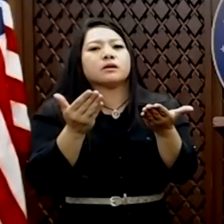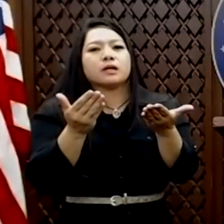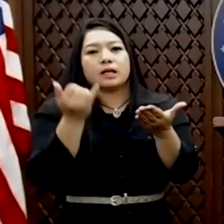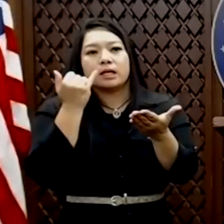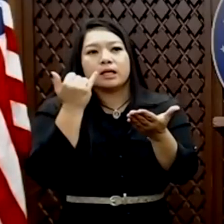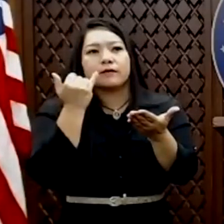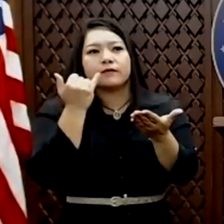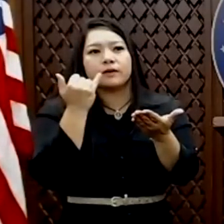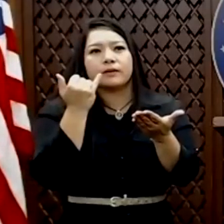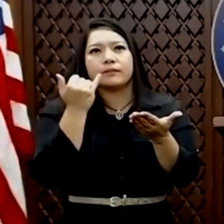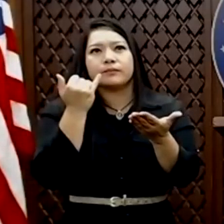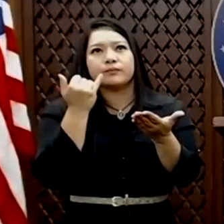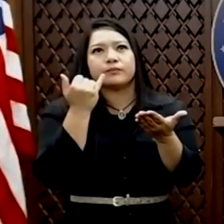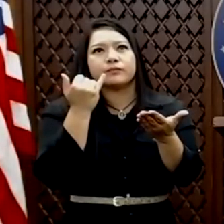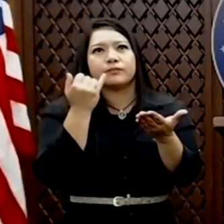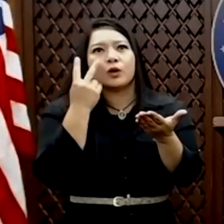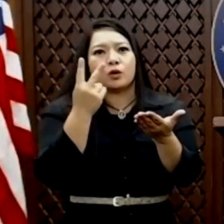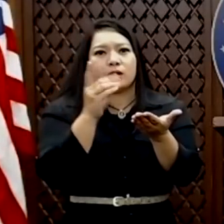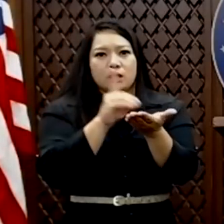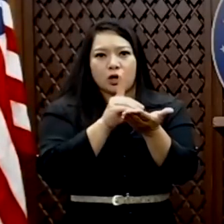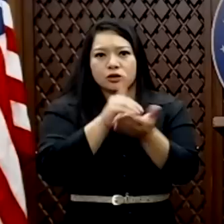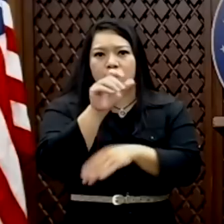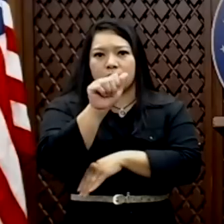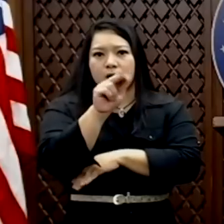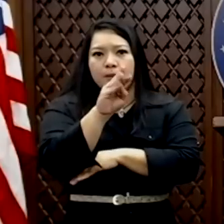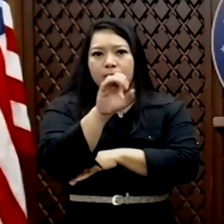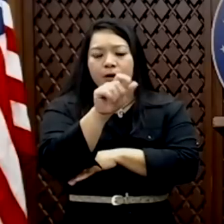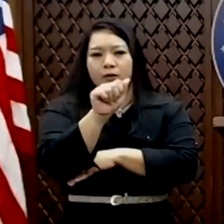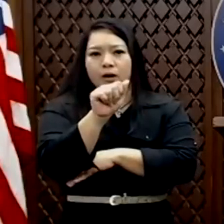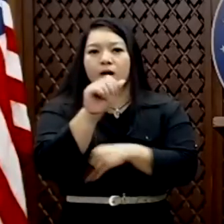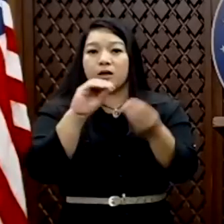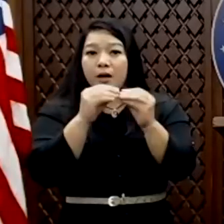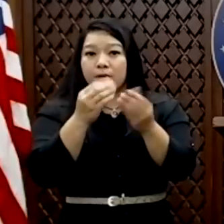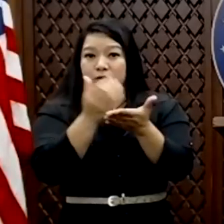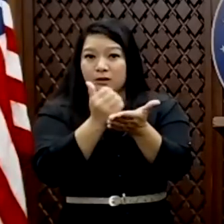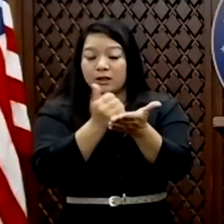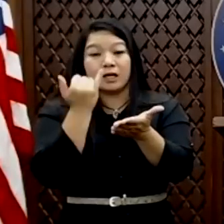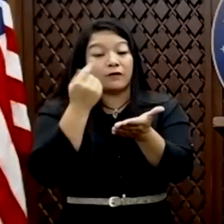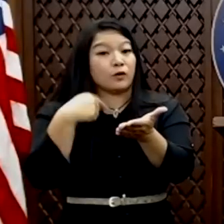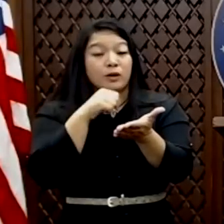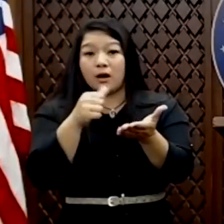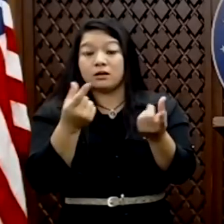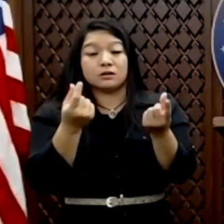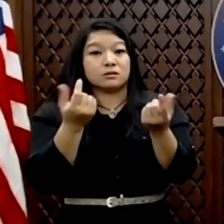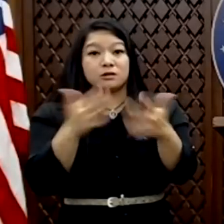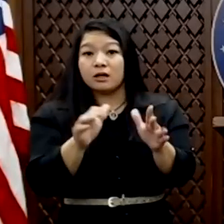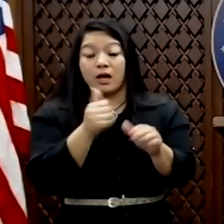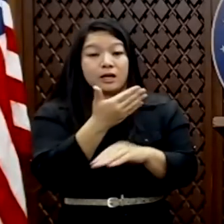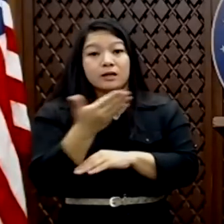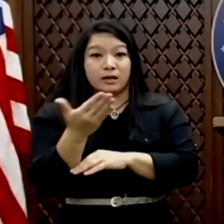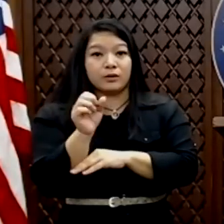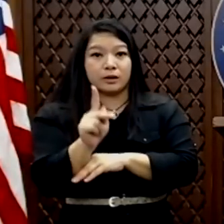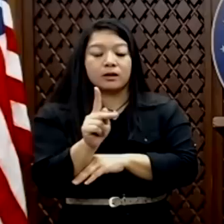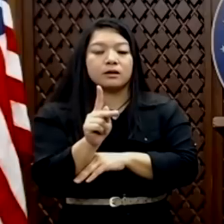look at Dr. Cabrera's numbers, if we hadn't done anything, if we had not done